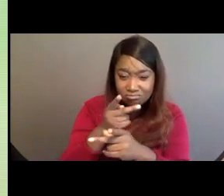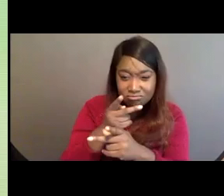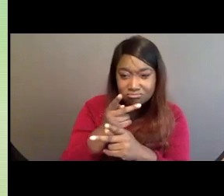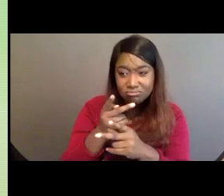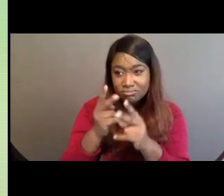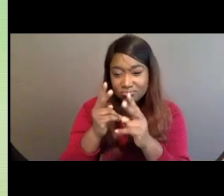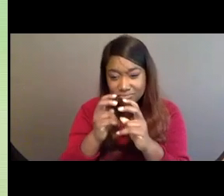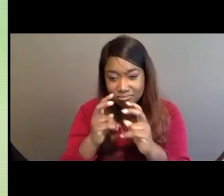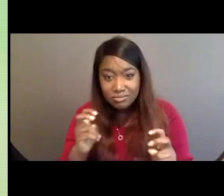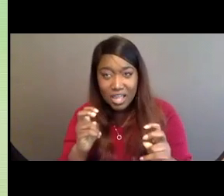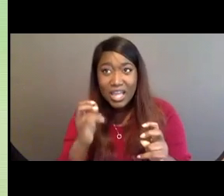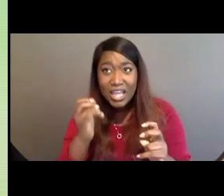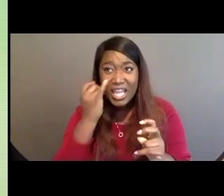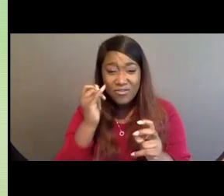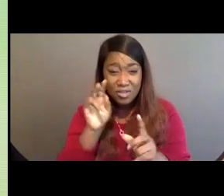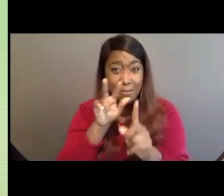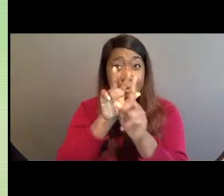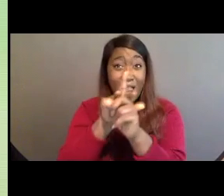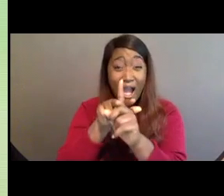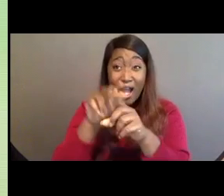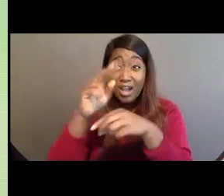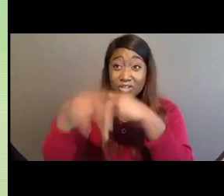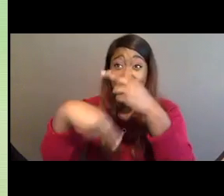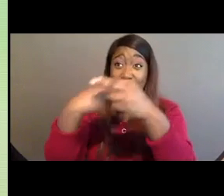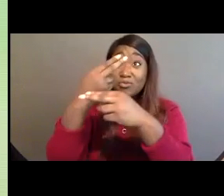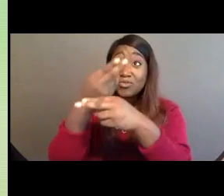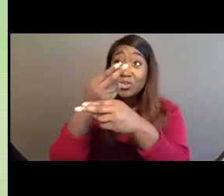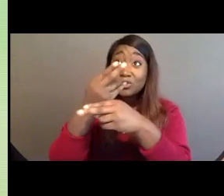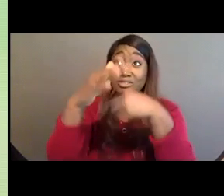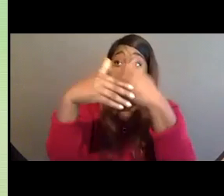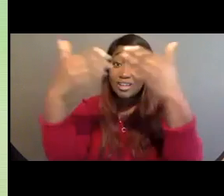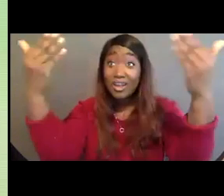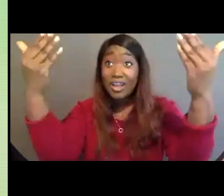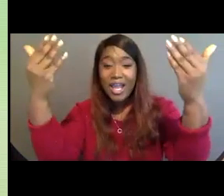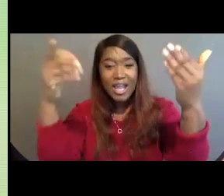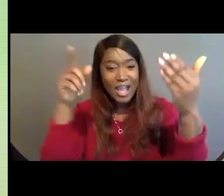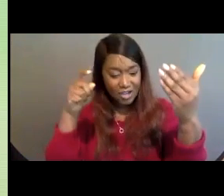And that's where the big philosophy systems begin